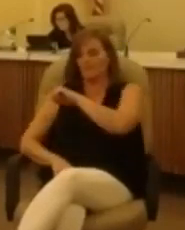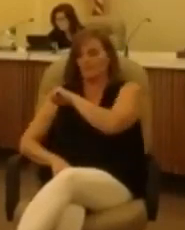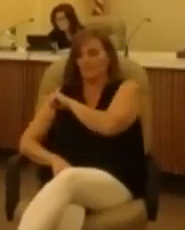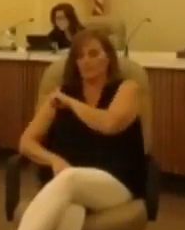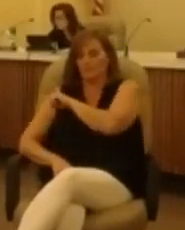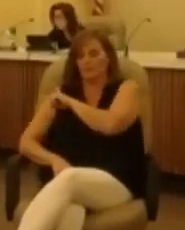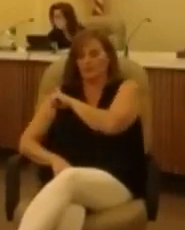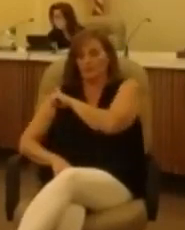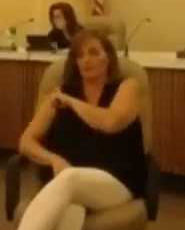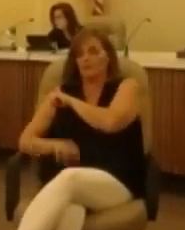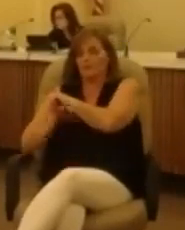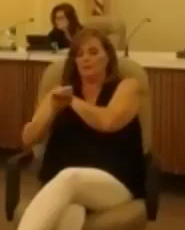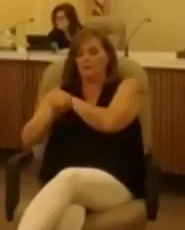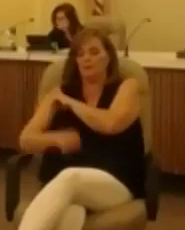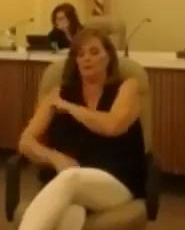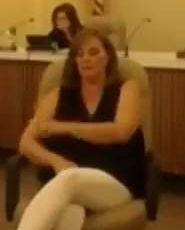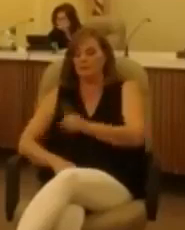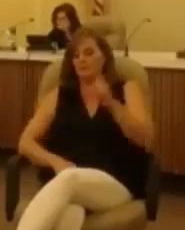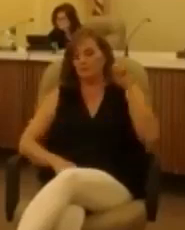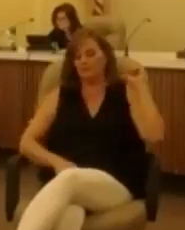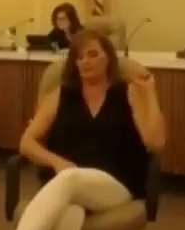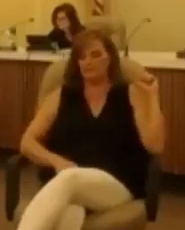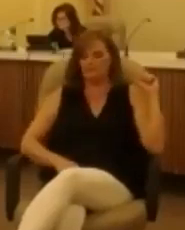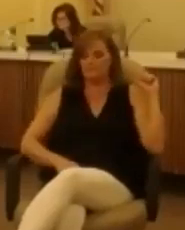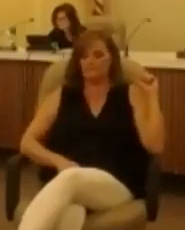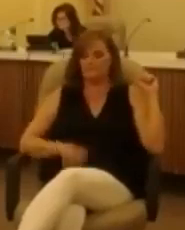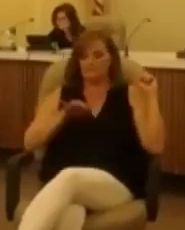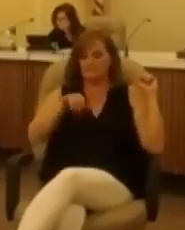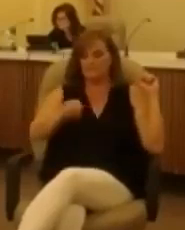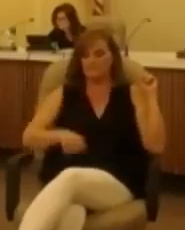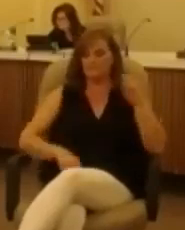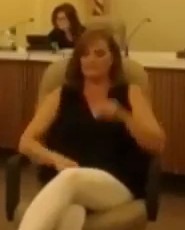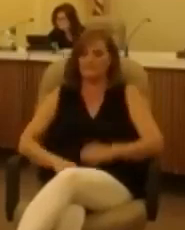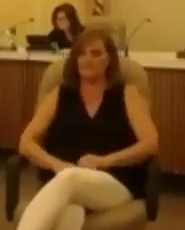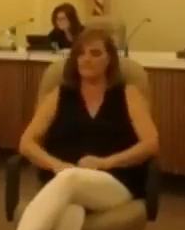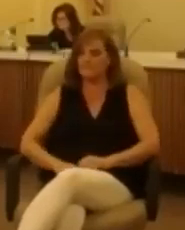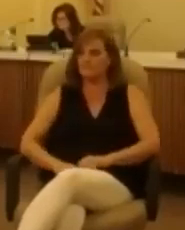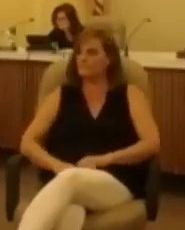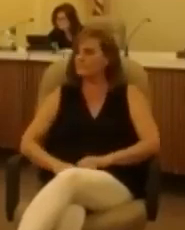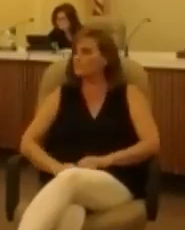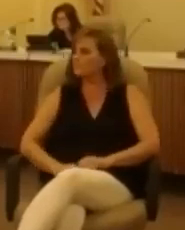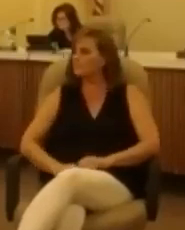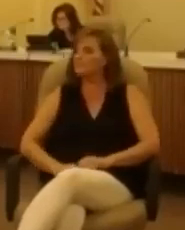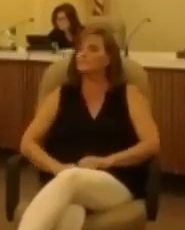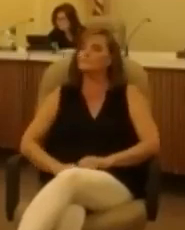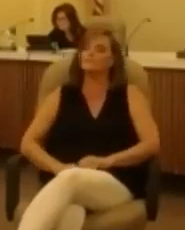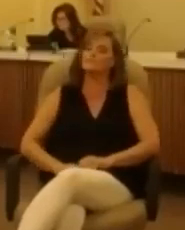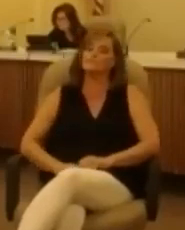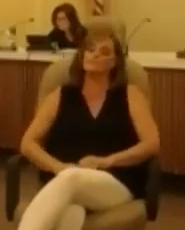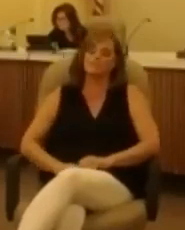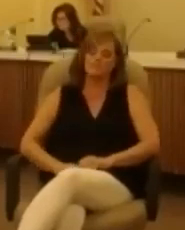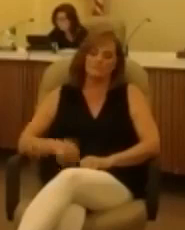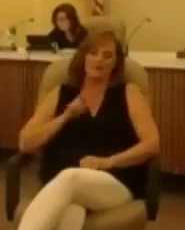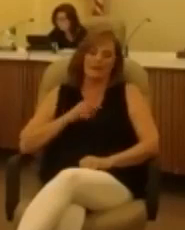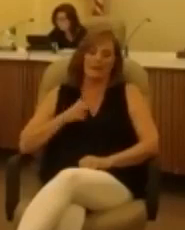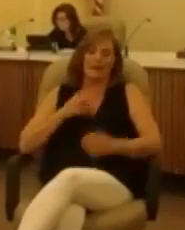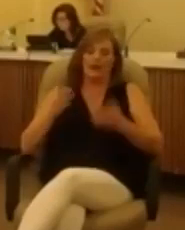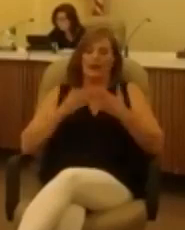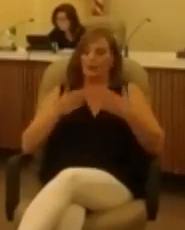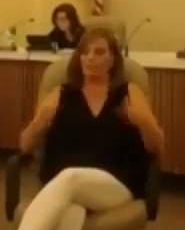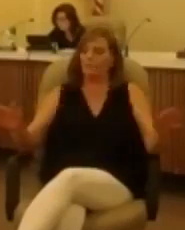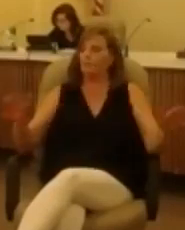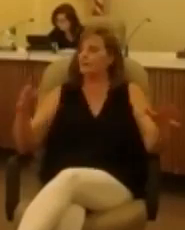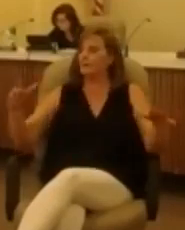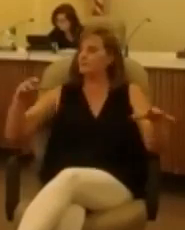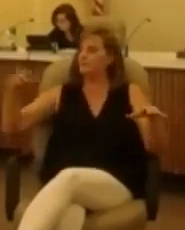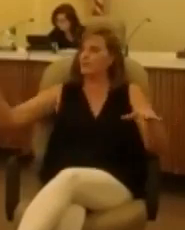Councilmember Bolzner, Aye. Supervisor Schultz. Aye. Our public is emptied out here. Is